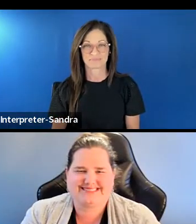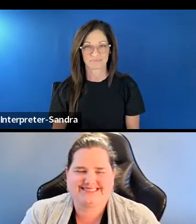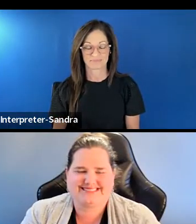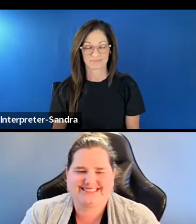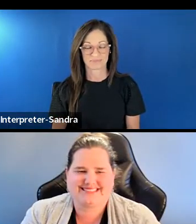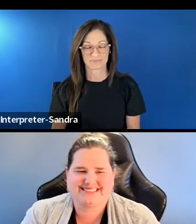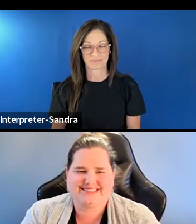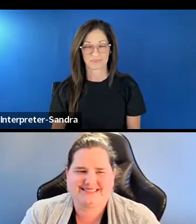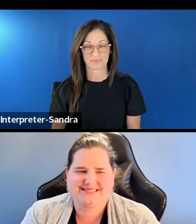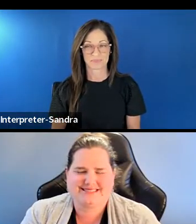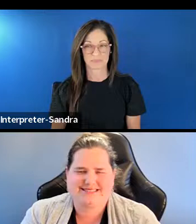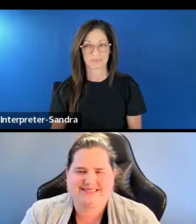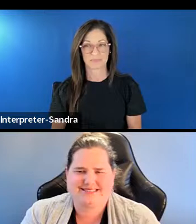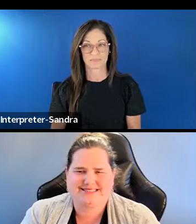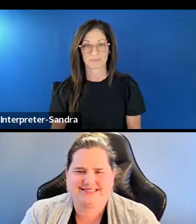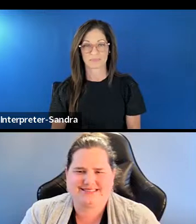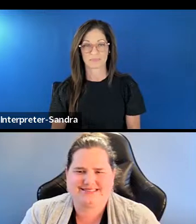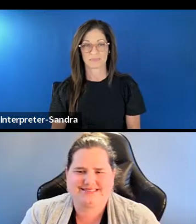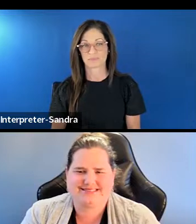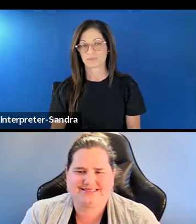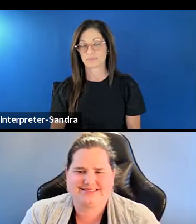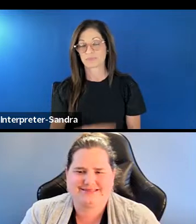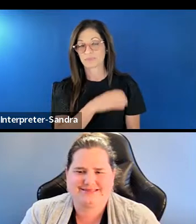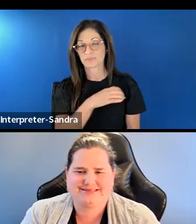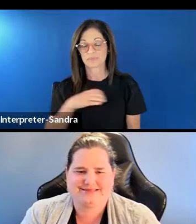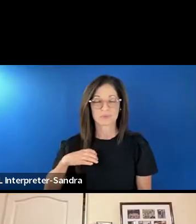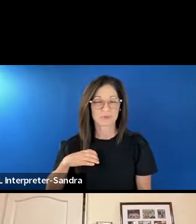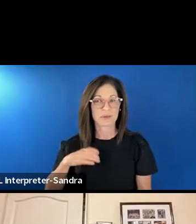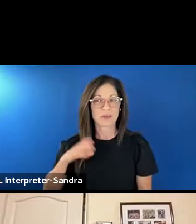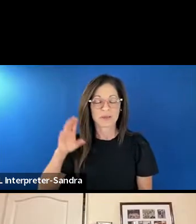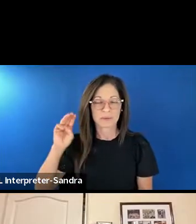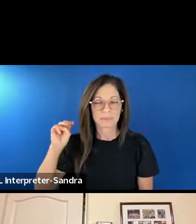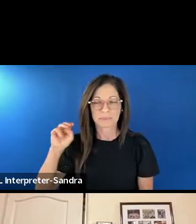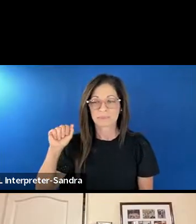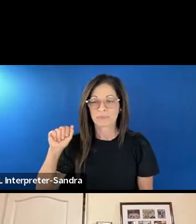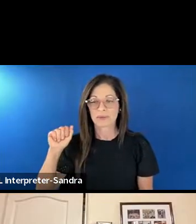No. Here. Commissioner Matson?